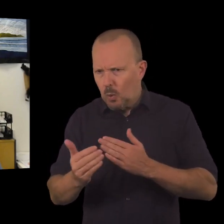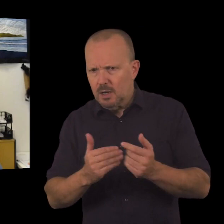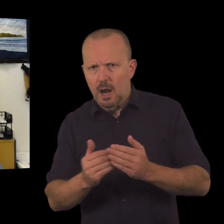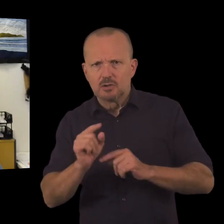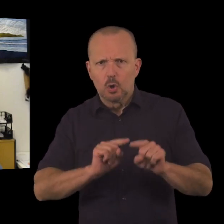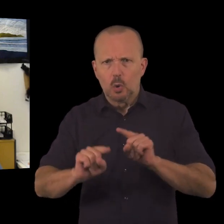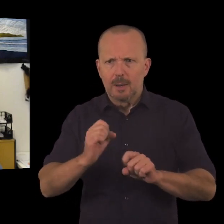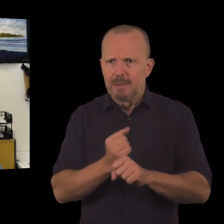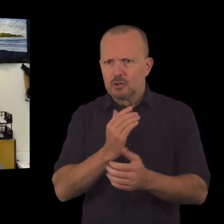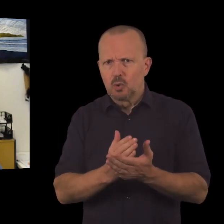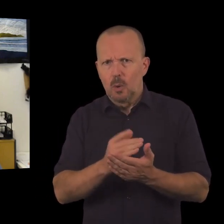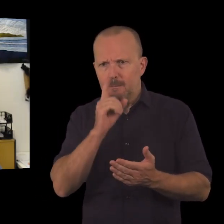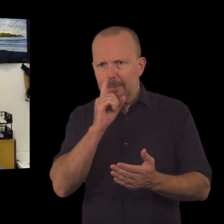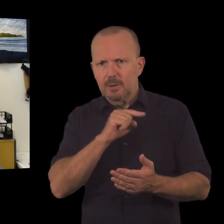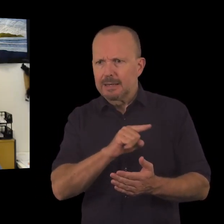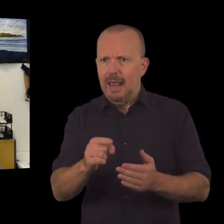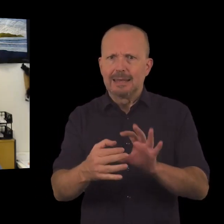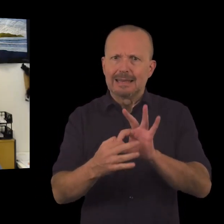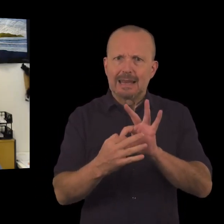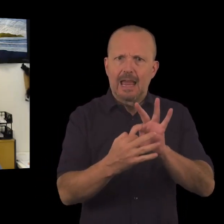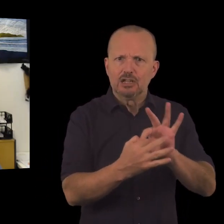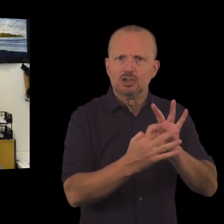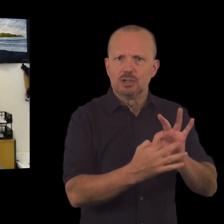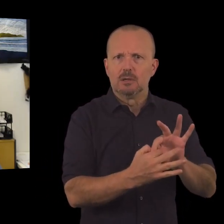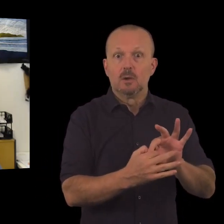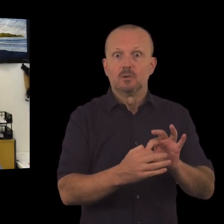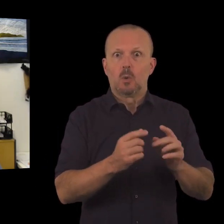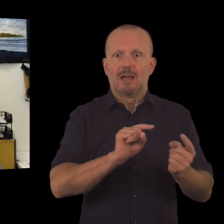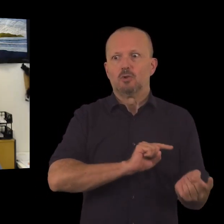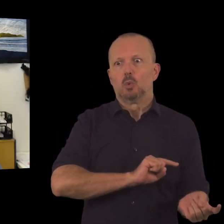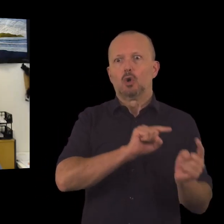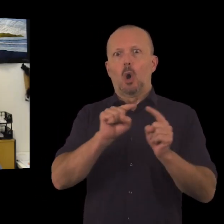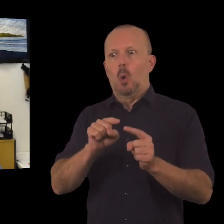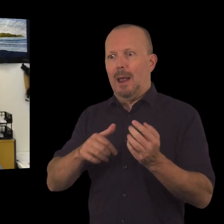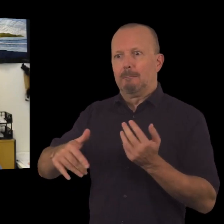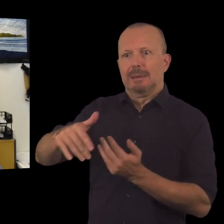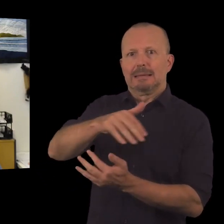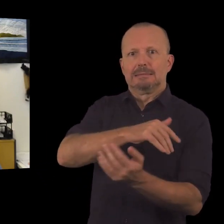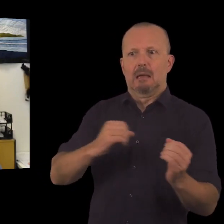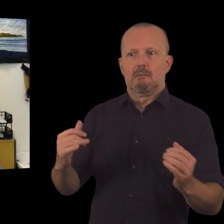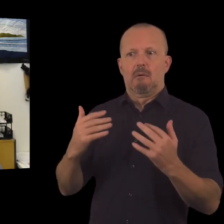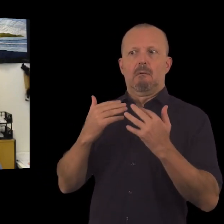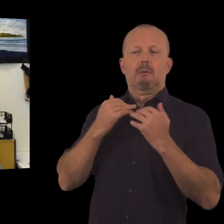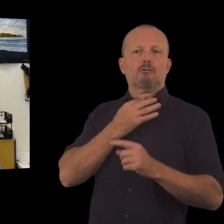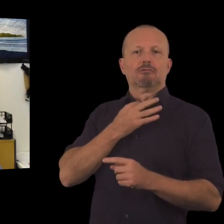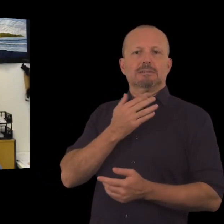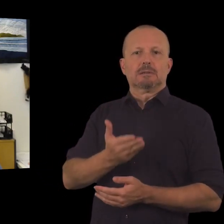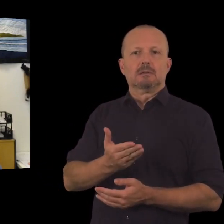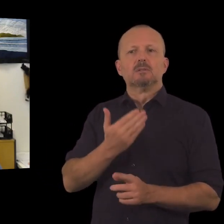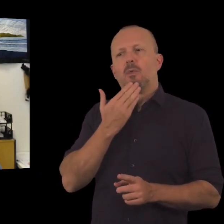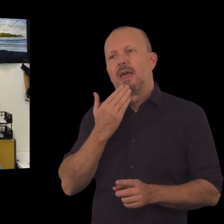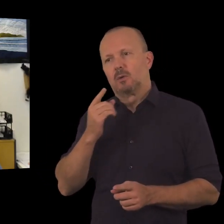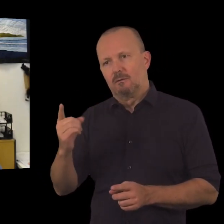that people can engage in without going anywhere where they'd be at risk. So thank you again to the great team at Auaha for your